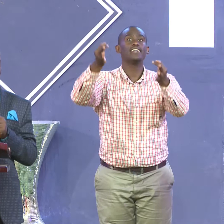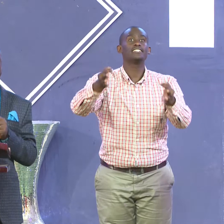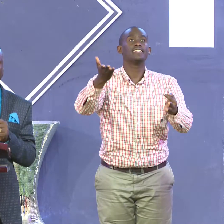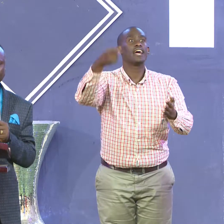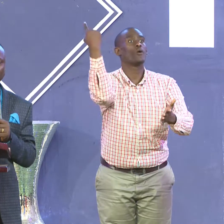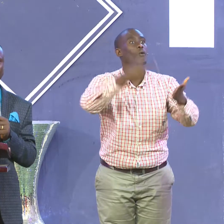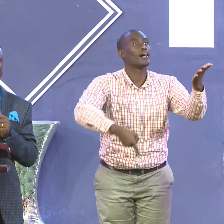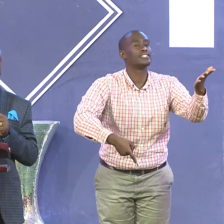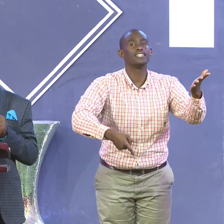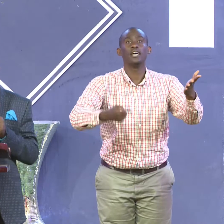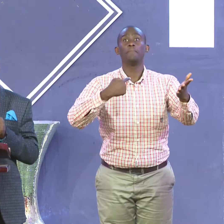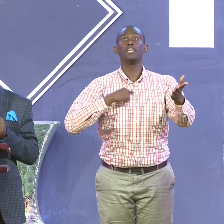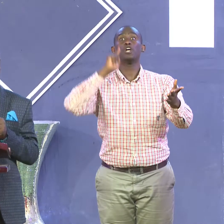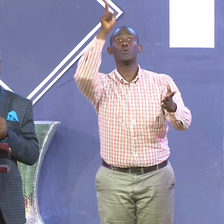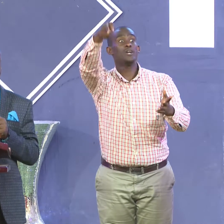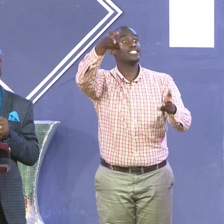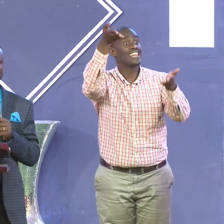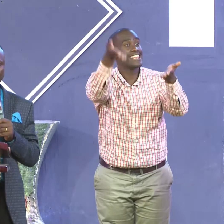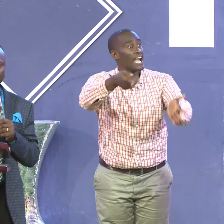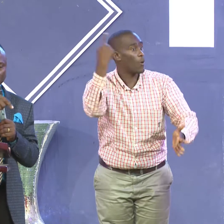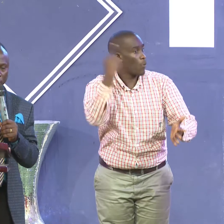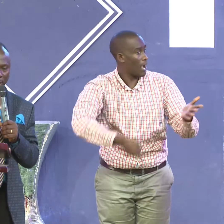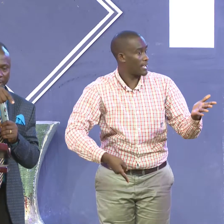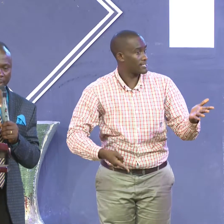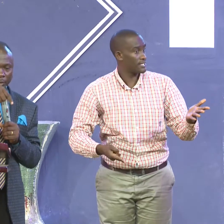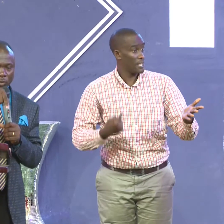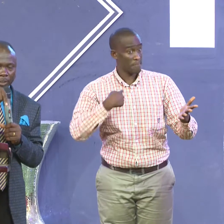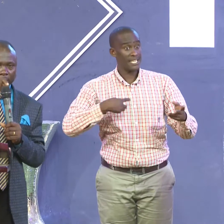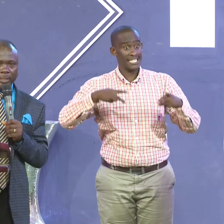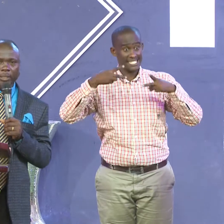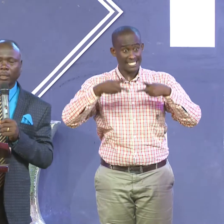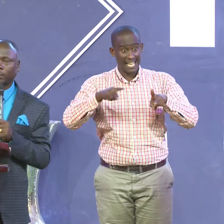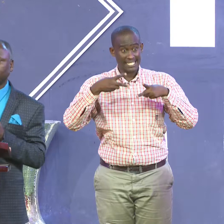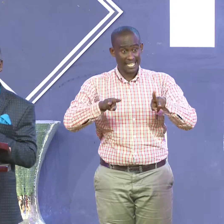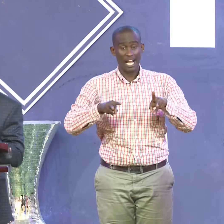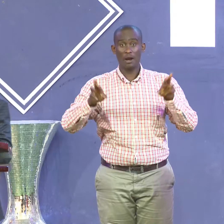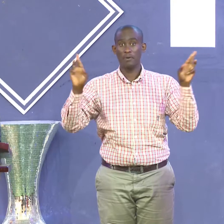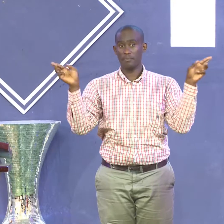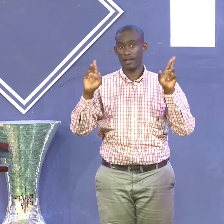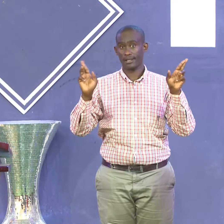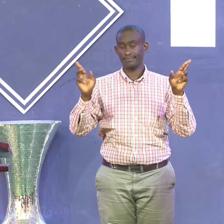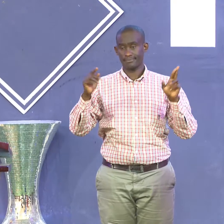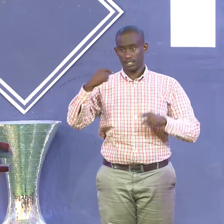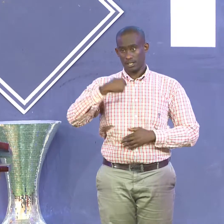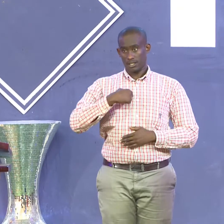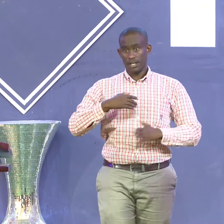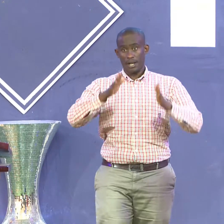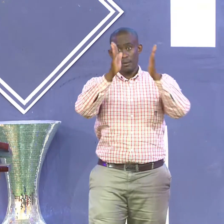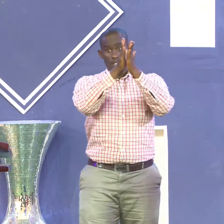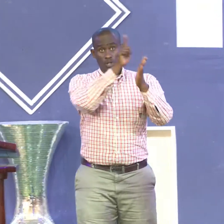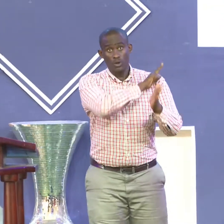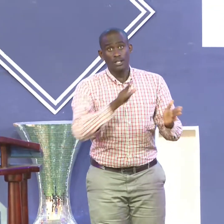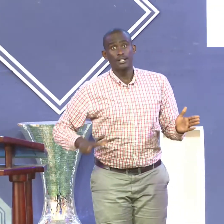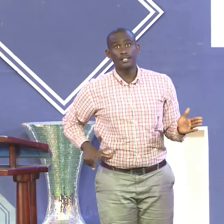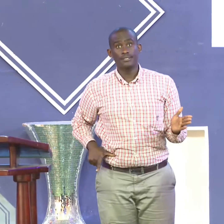is there, what will enable me to get there, so that I start to prepare today.